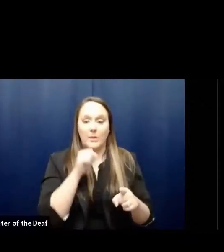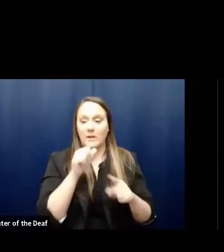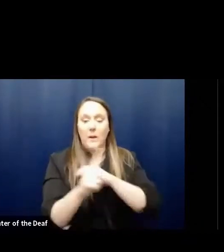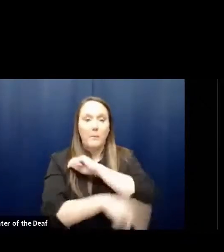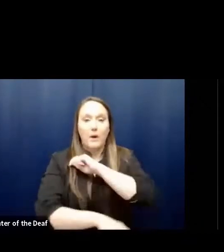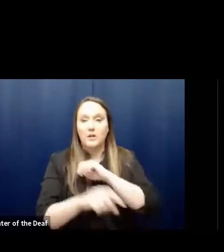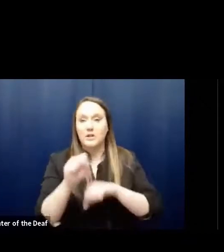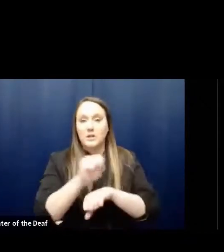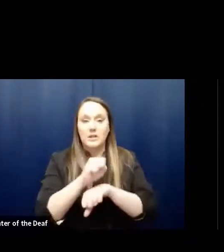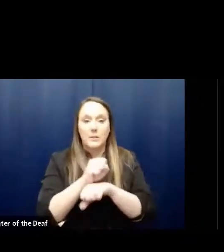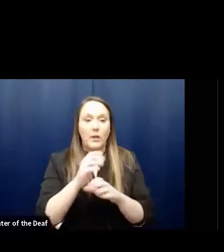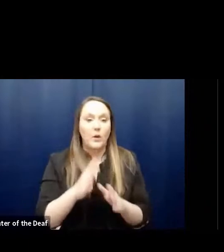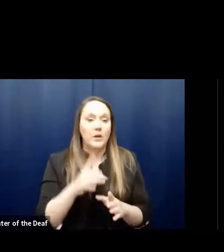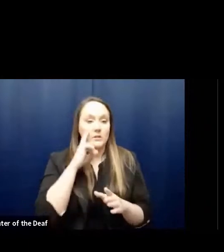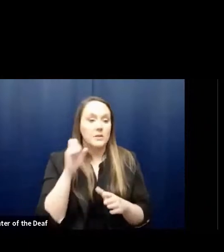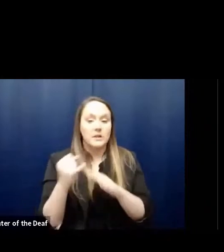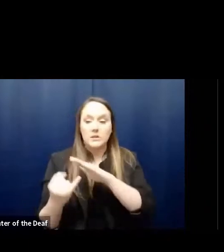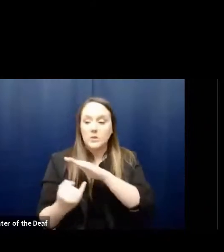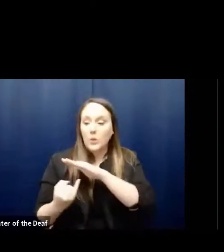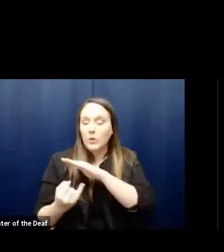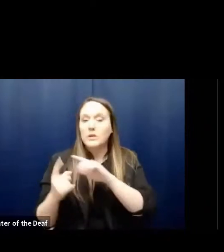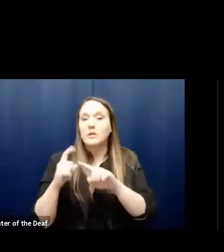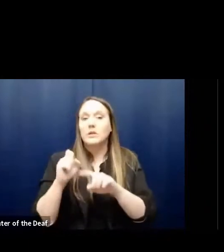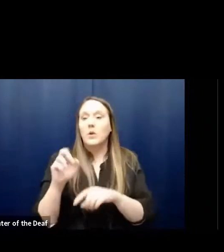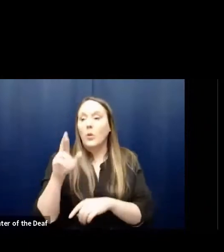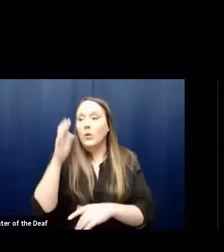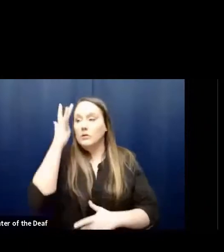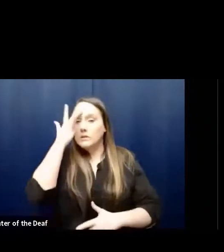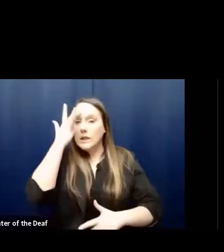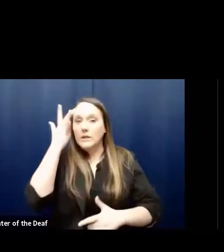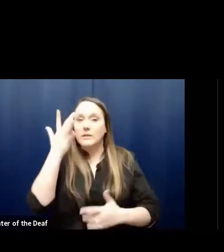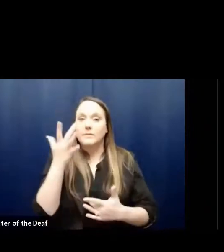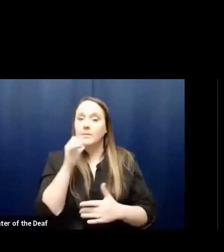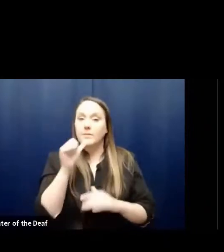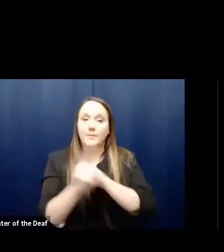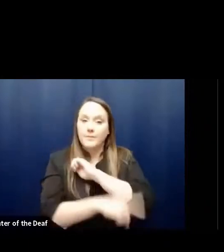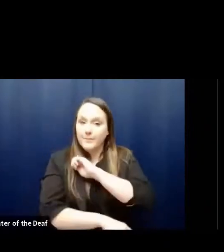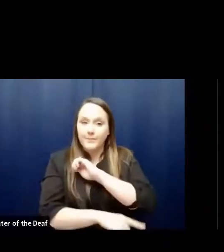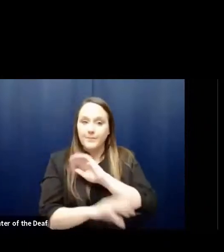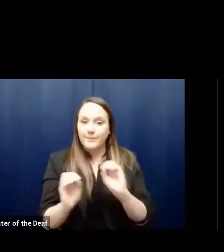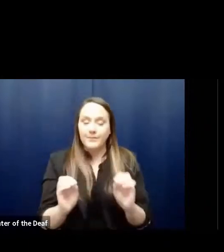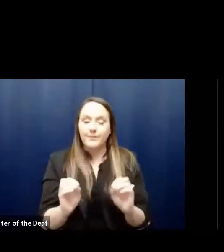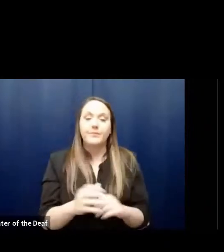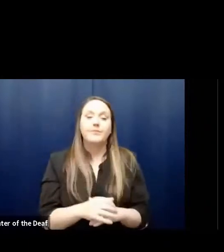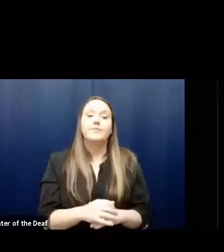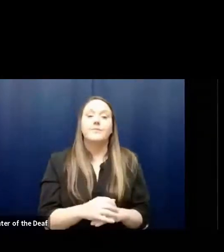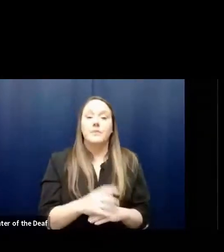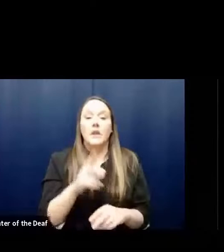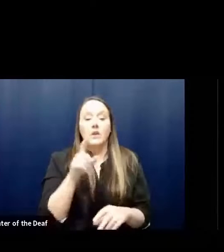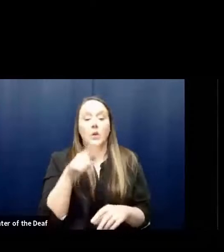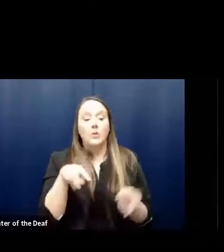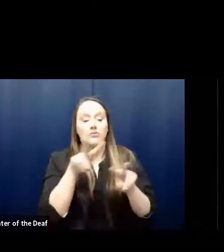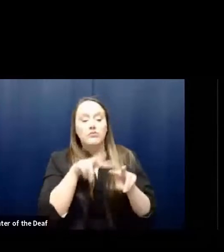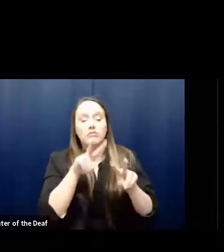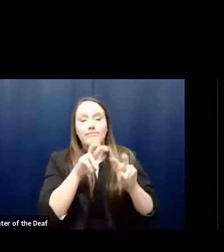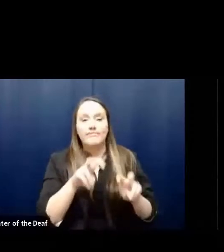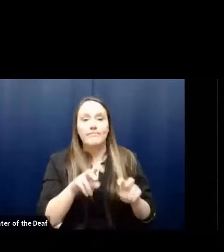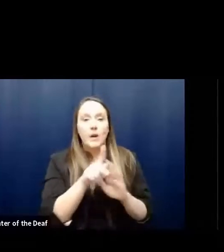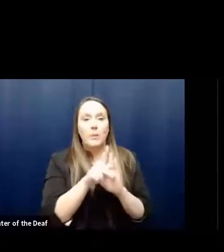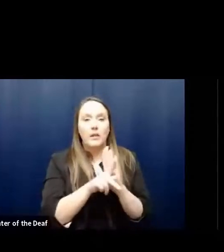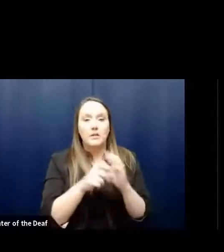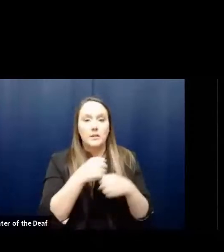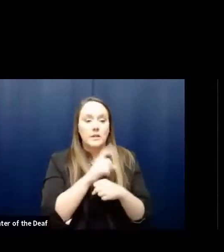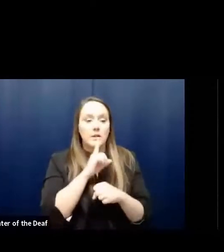their employees because they're in quarantine or because they're sick. And to look at their leave policies and make sure they allow for people to be